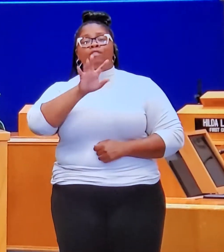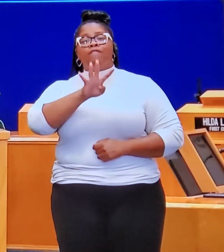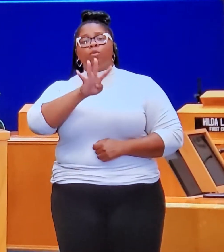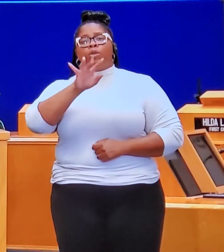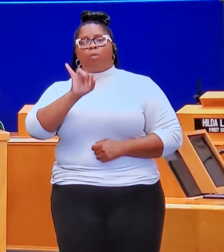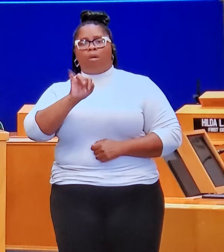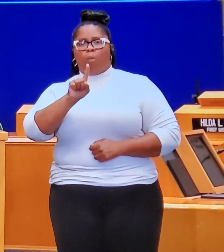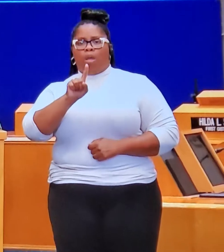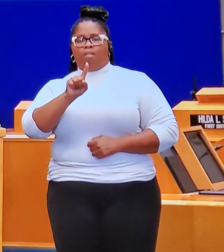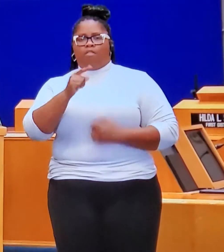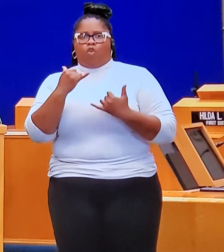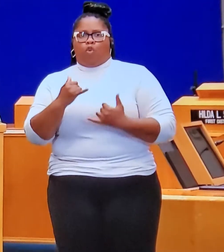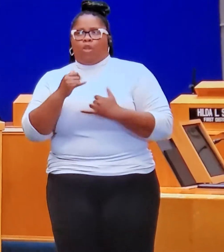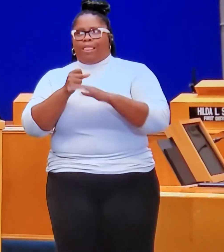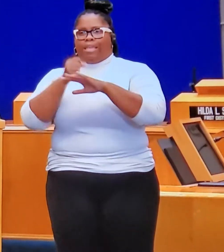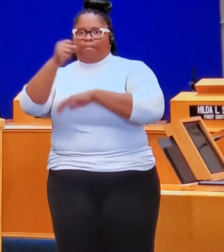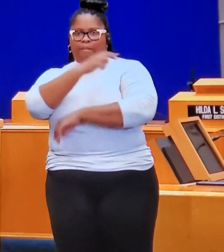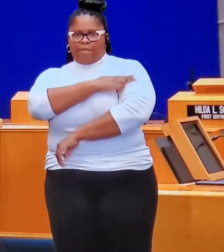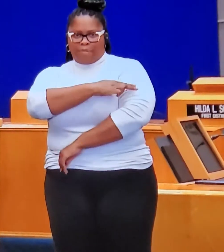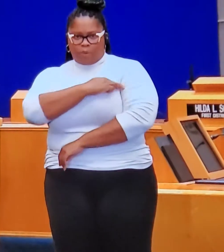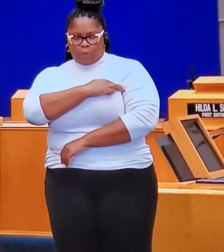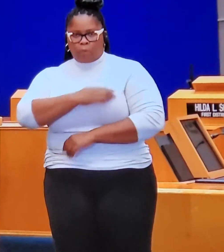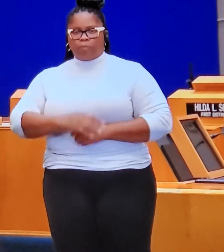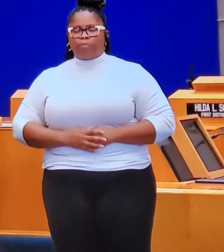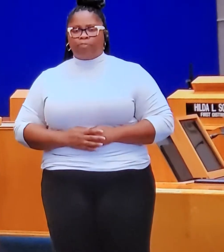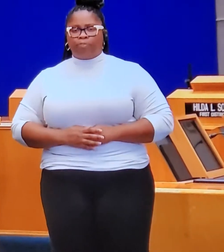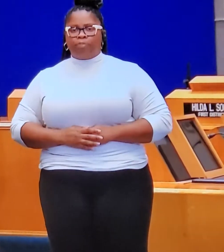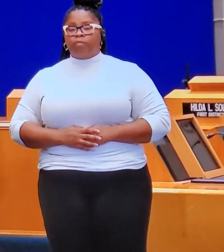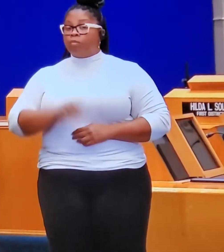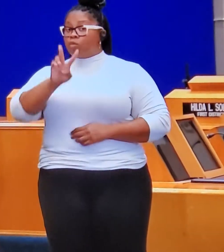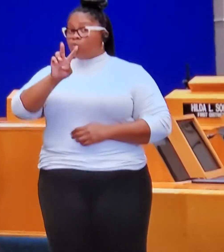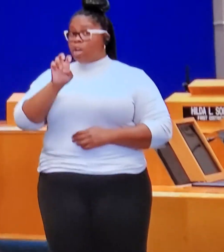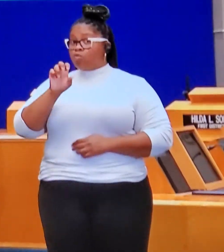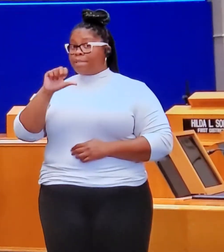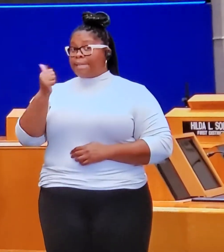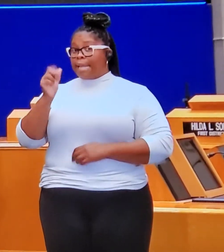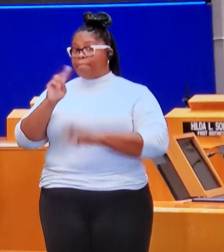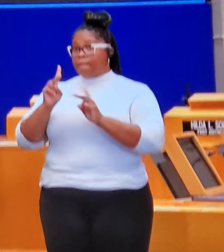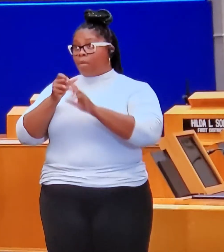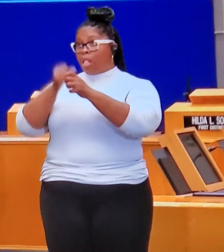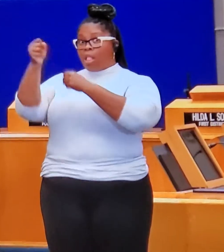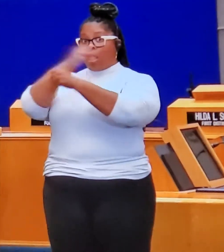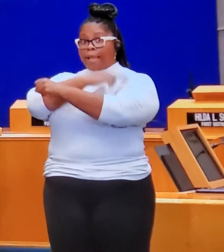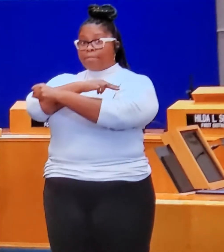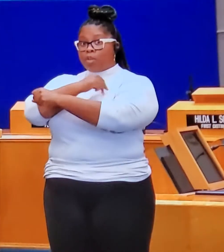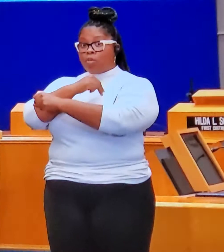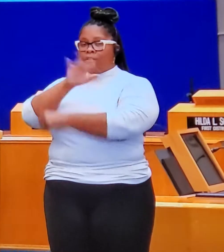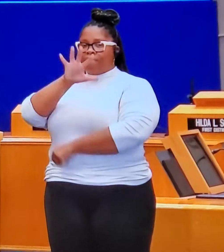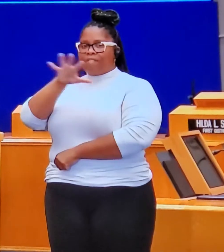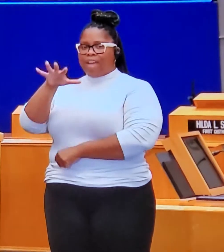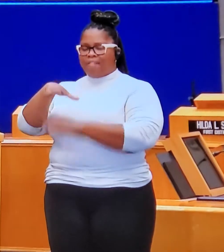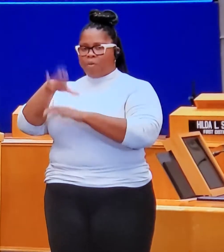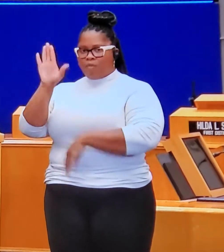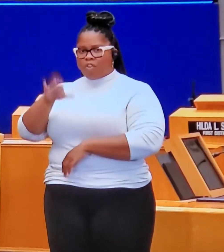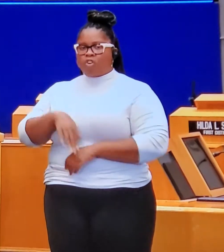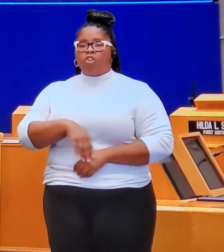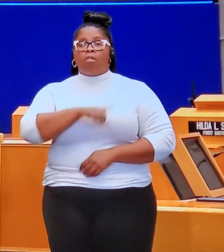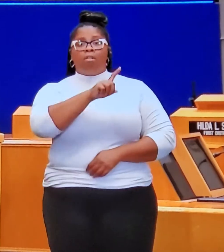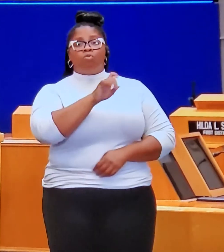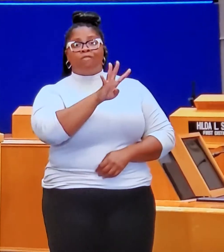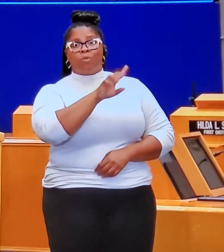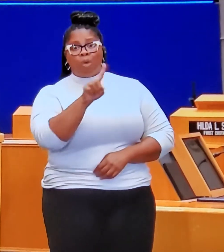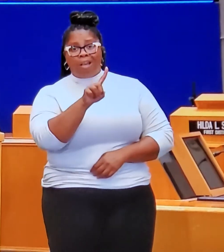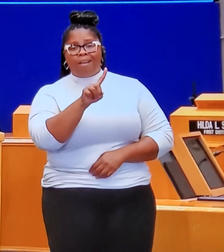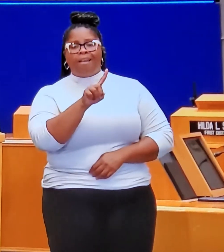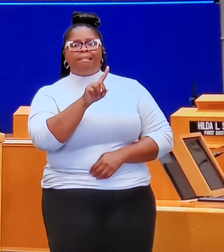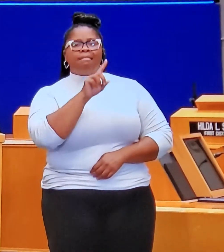for COVID-19. 210 people are 55 and older, and 141 people are